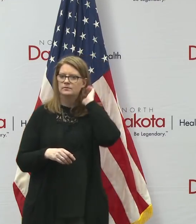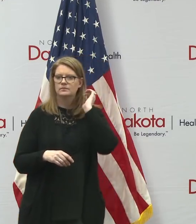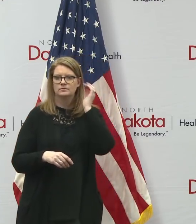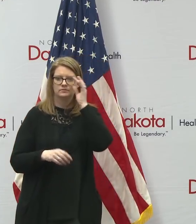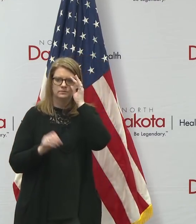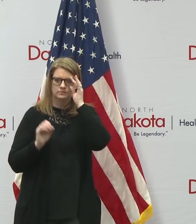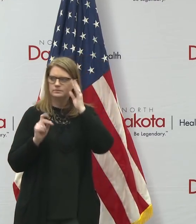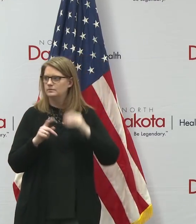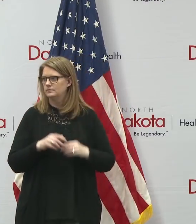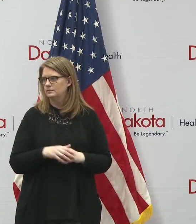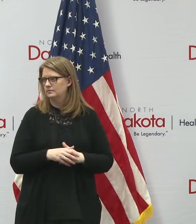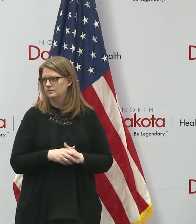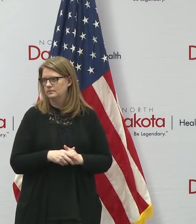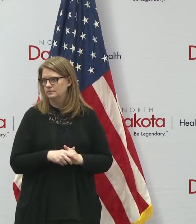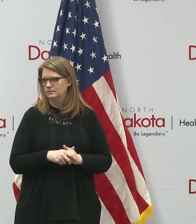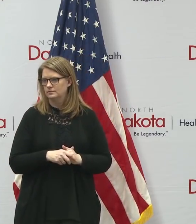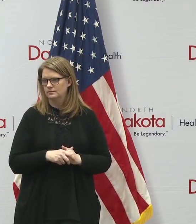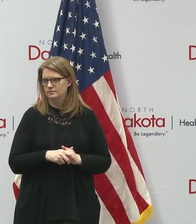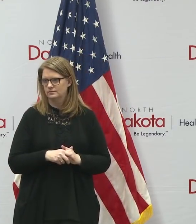Okay, thank you.